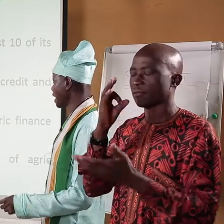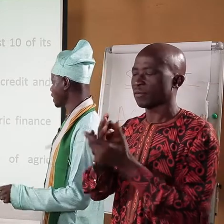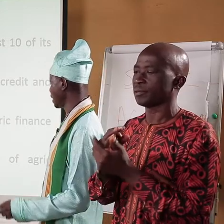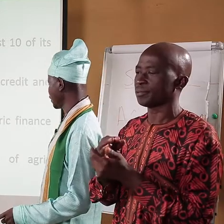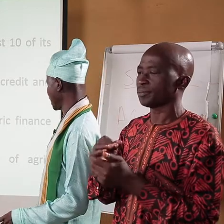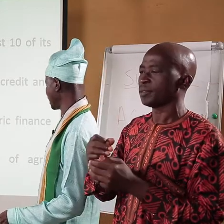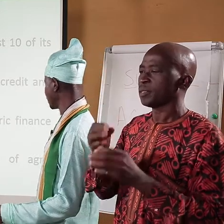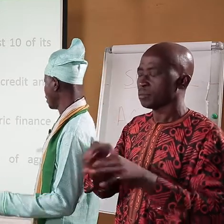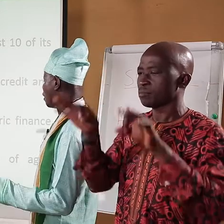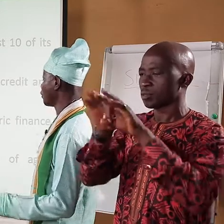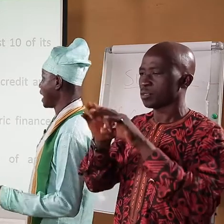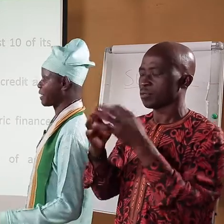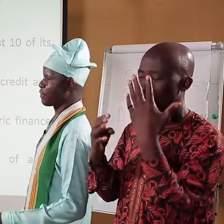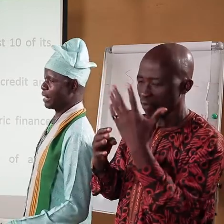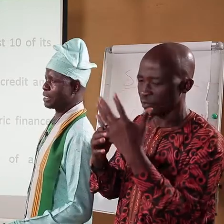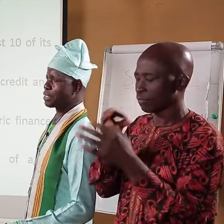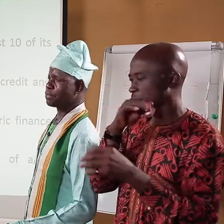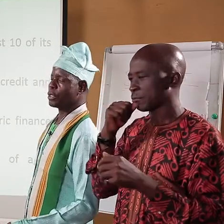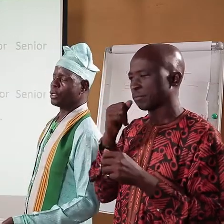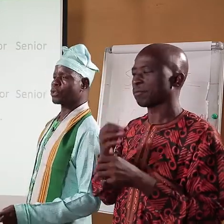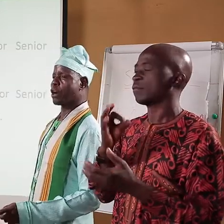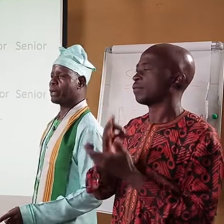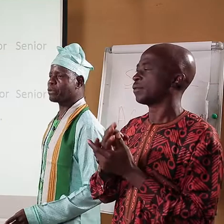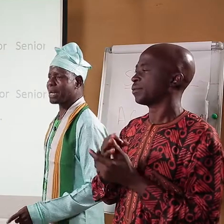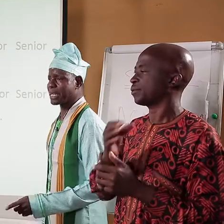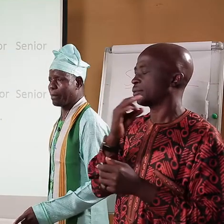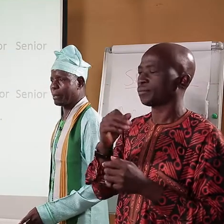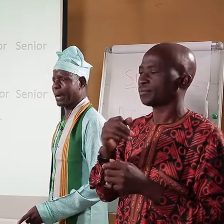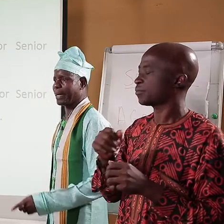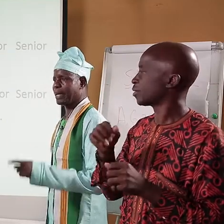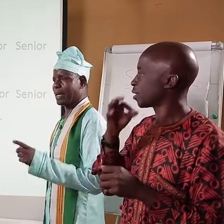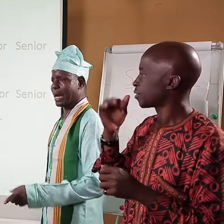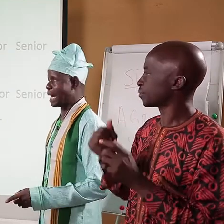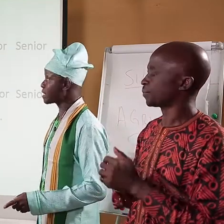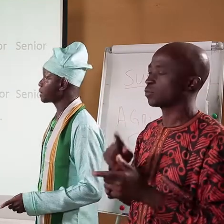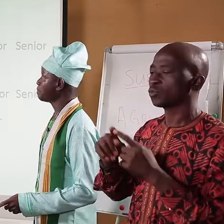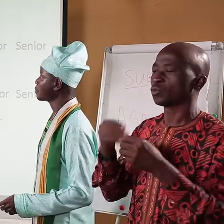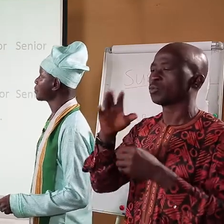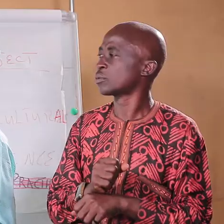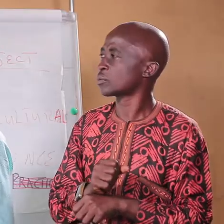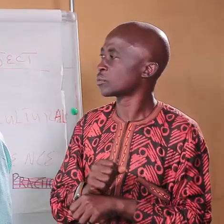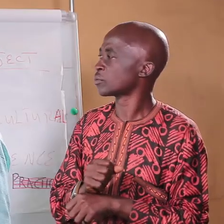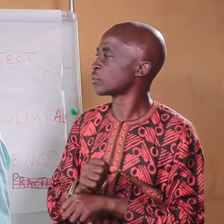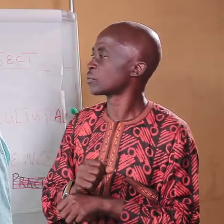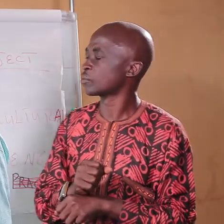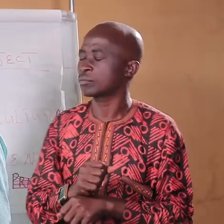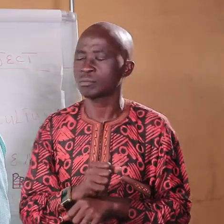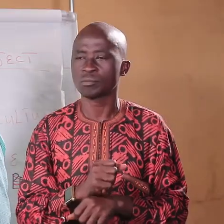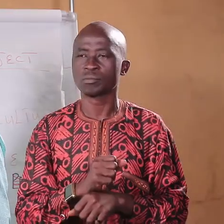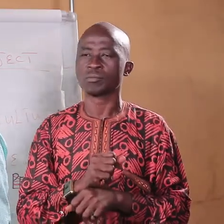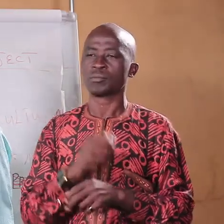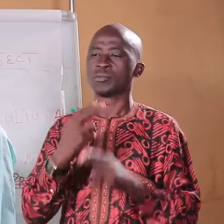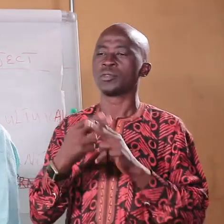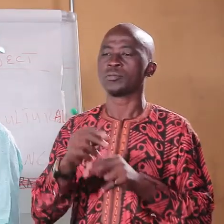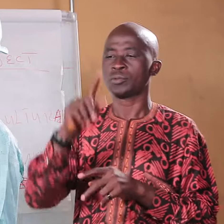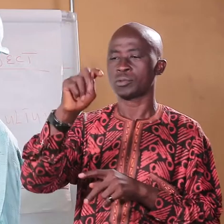Enumerate 5 significance of agri-finance. To submit your assignment, my learners, I still